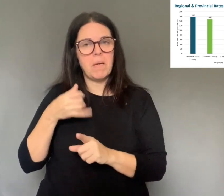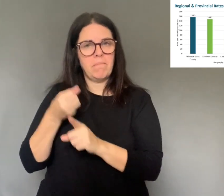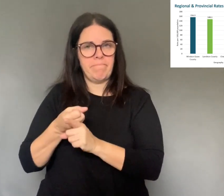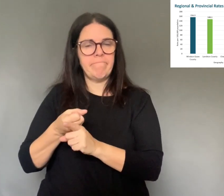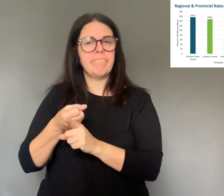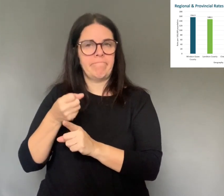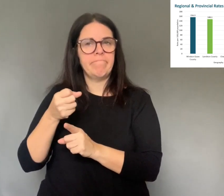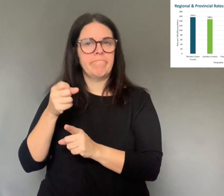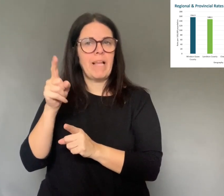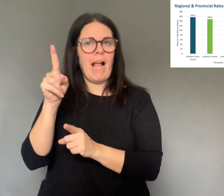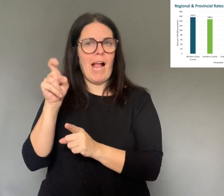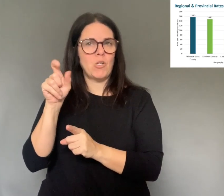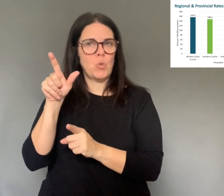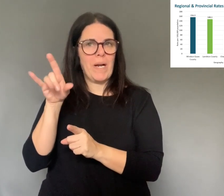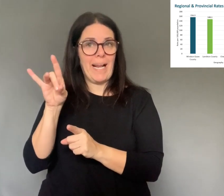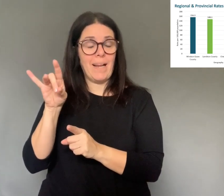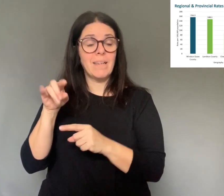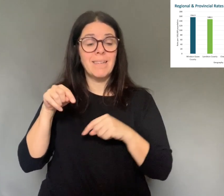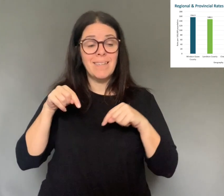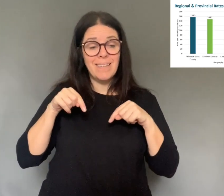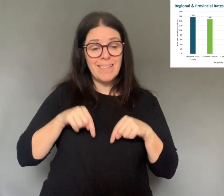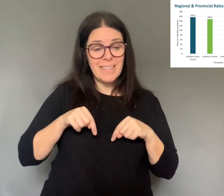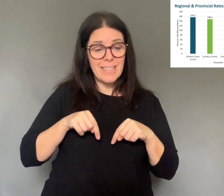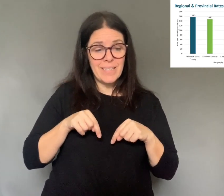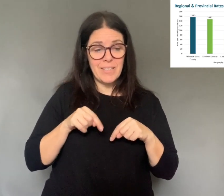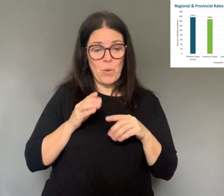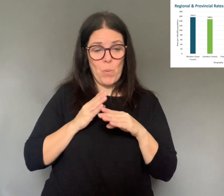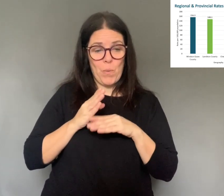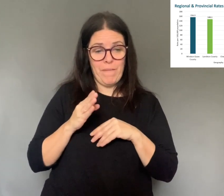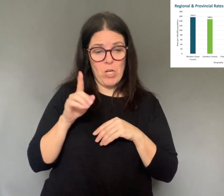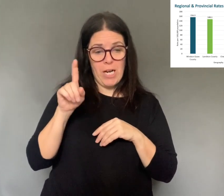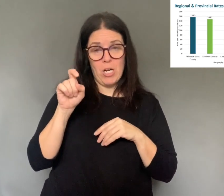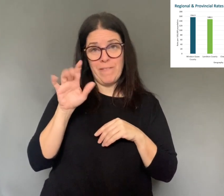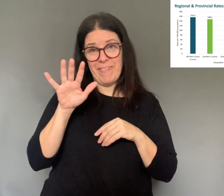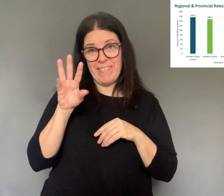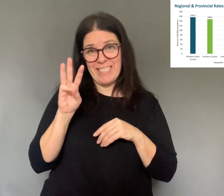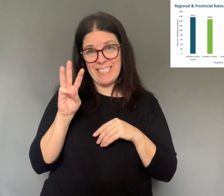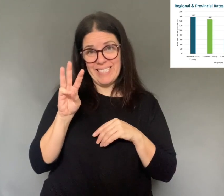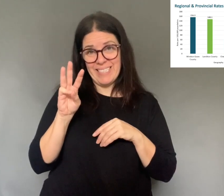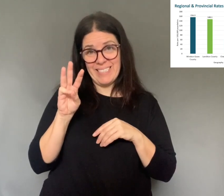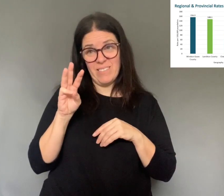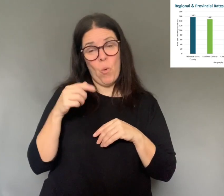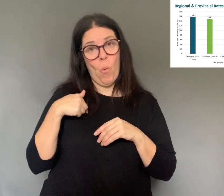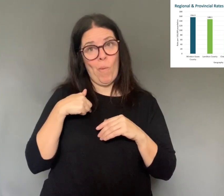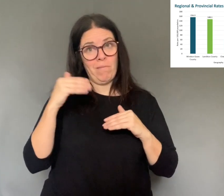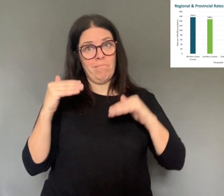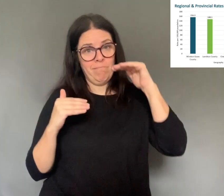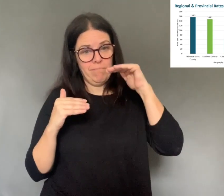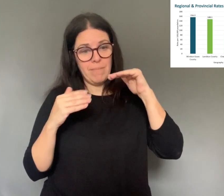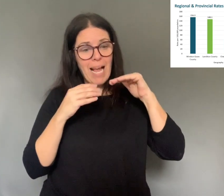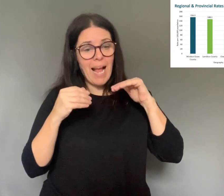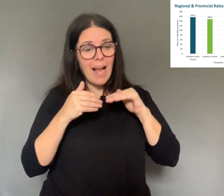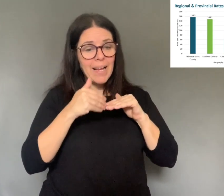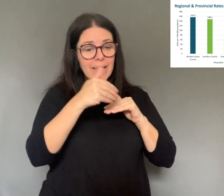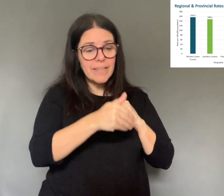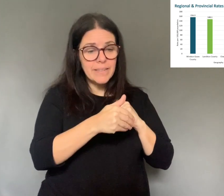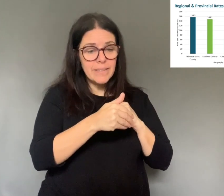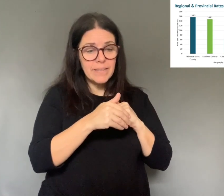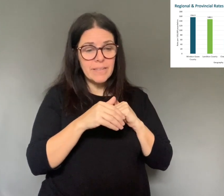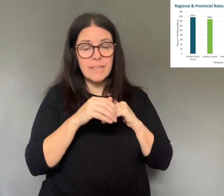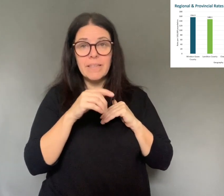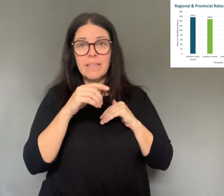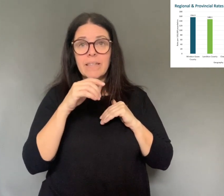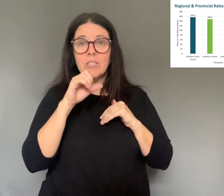is, I shouldn't say average, provincial rate is 128.6 cases per 100,000 population. For our region, it's